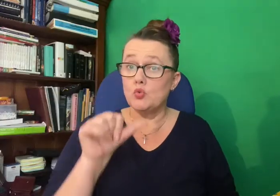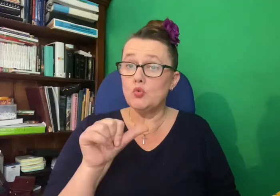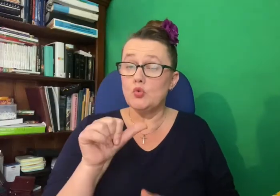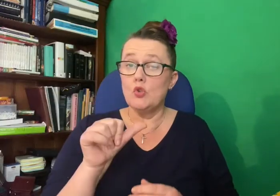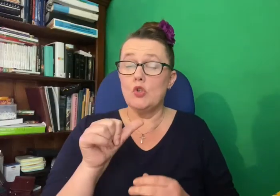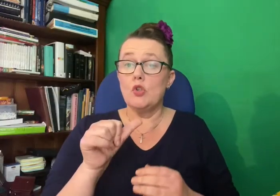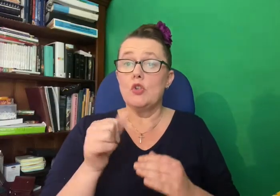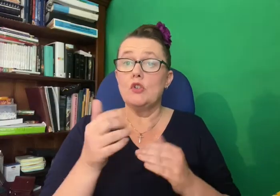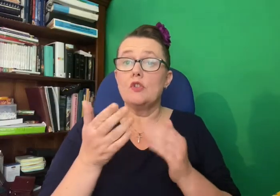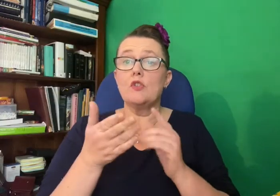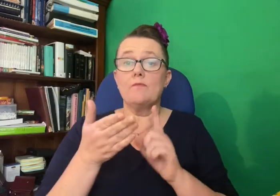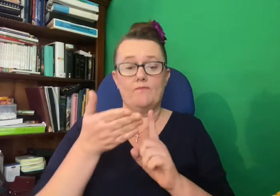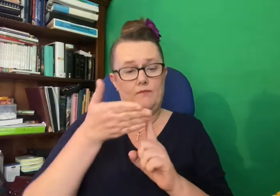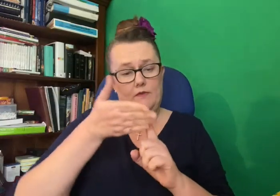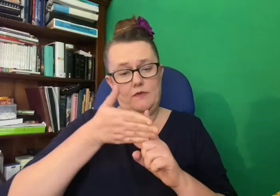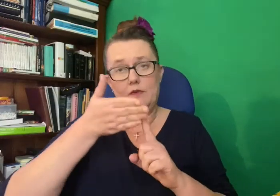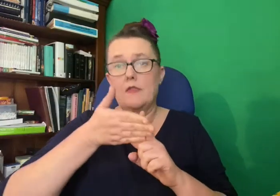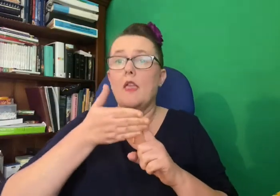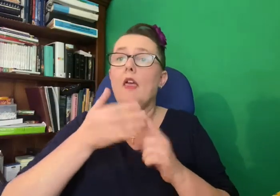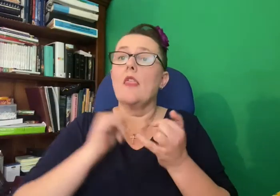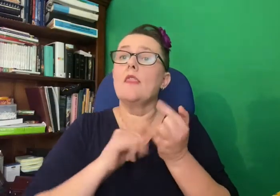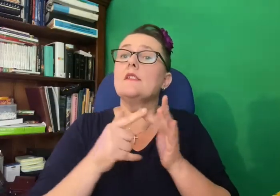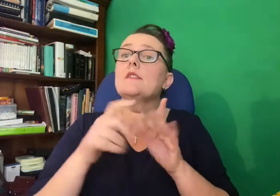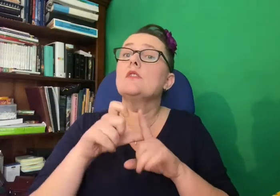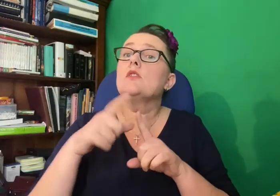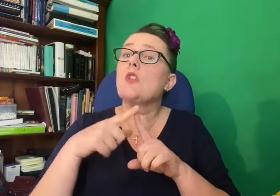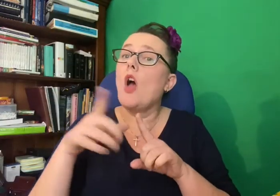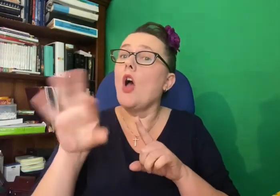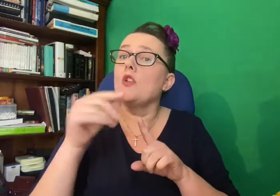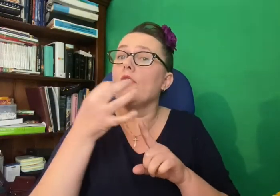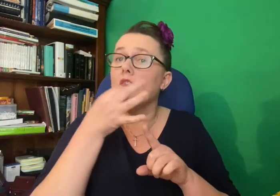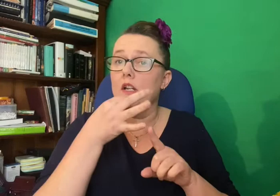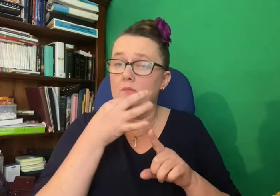You can use the side of your sharp pencil,